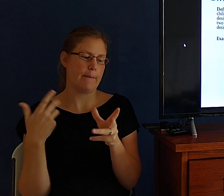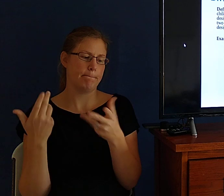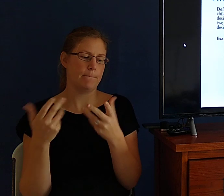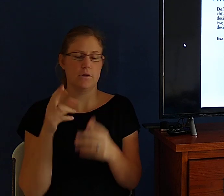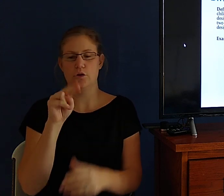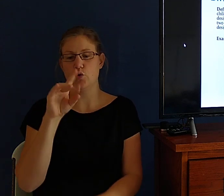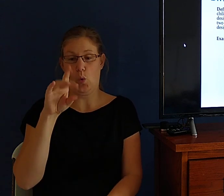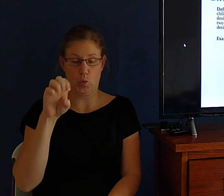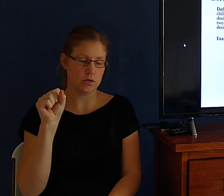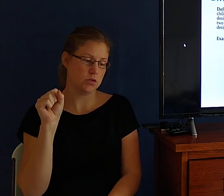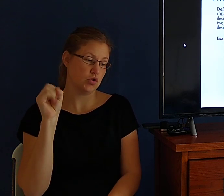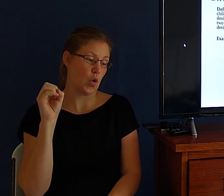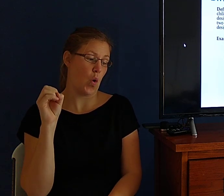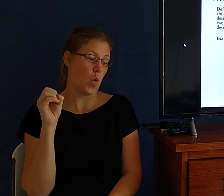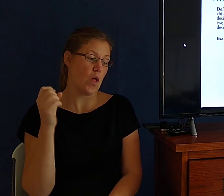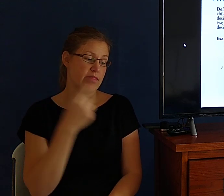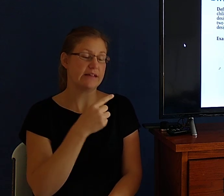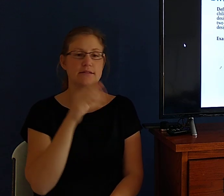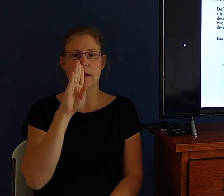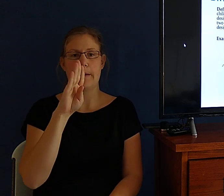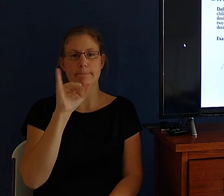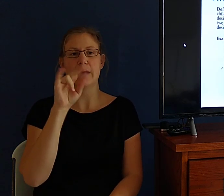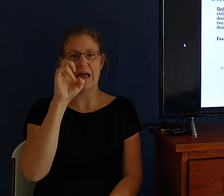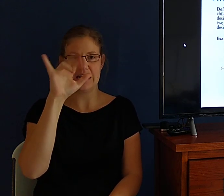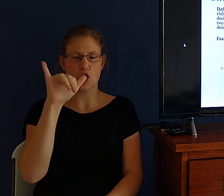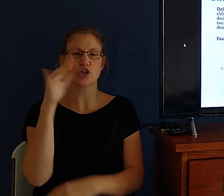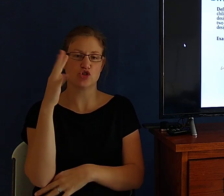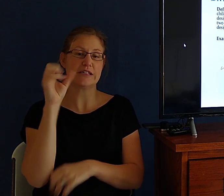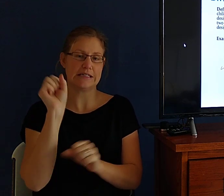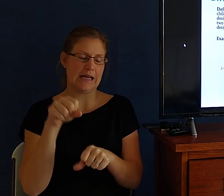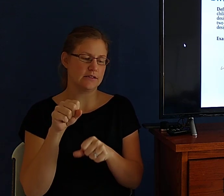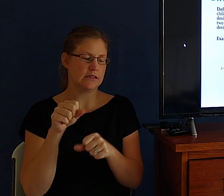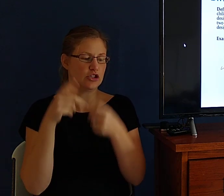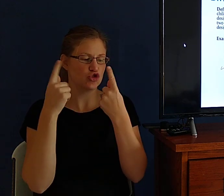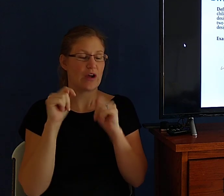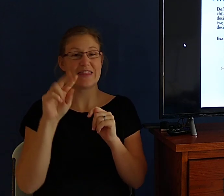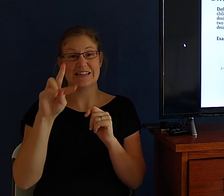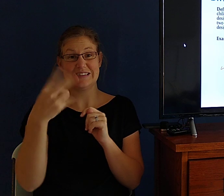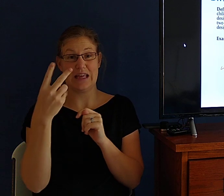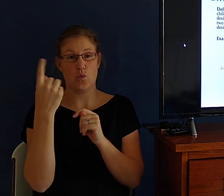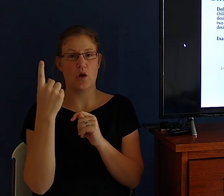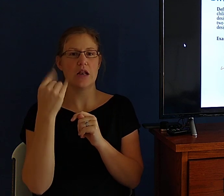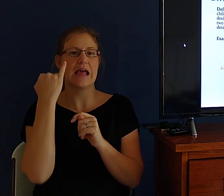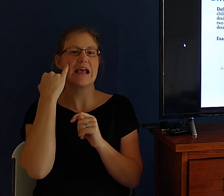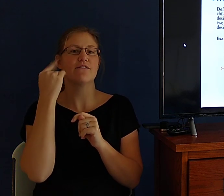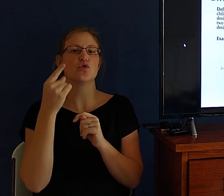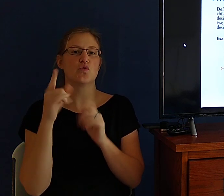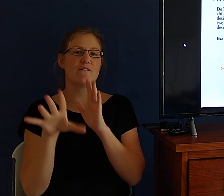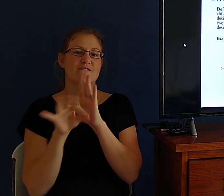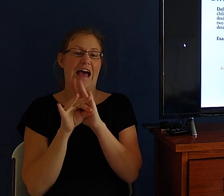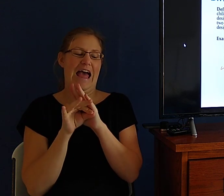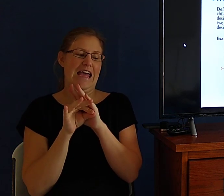nodes. So this is a binary tree. How about the second one? If you find at least one node